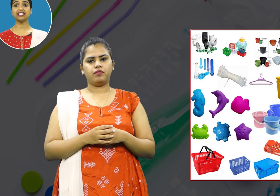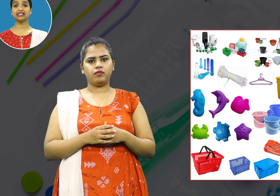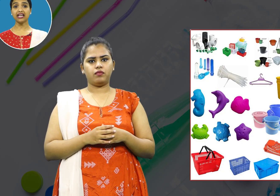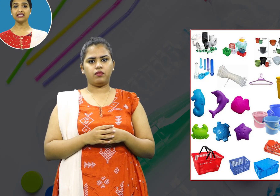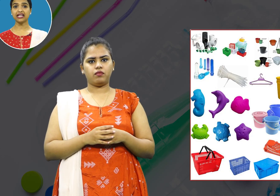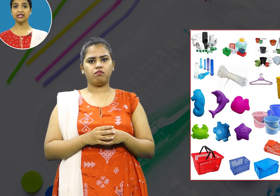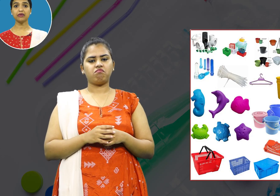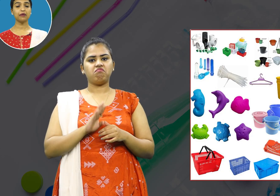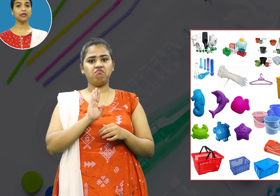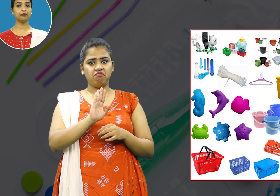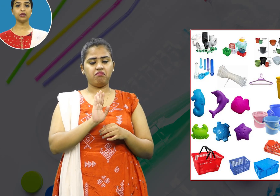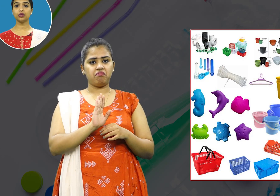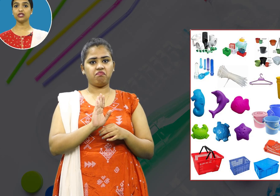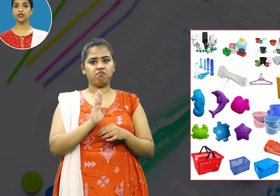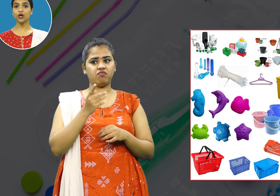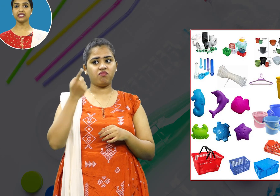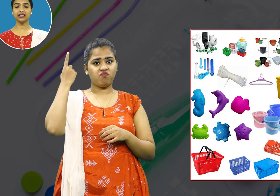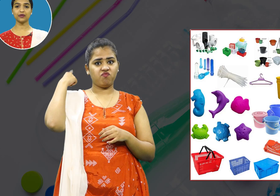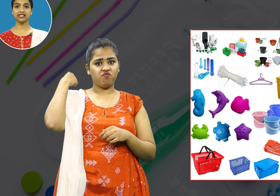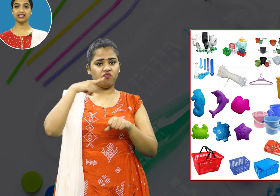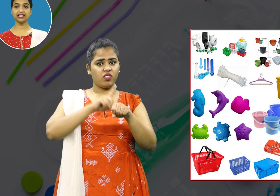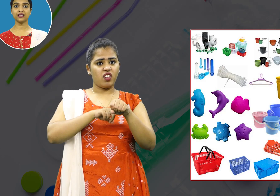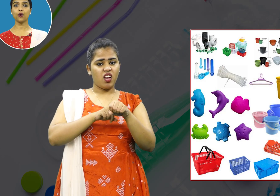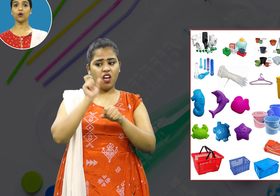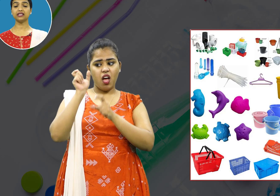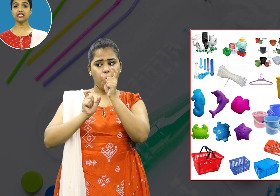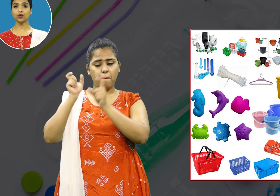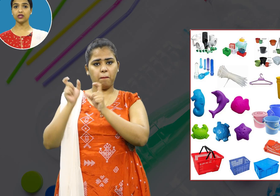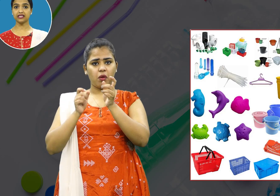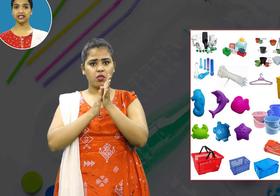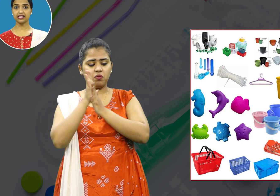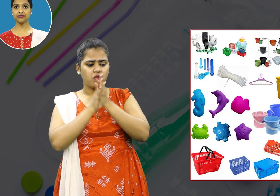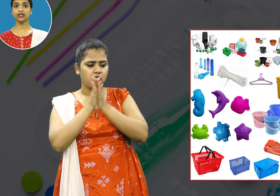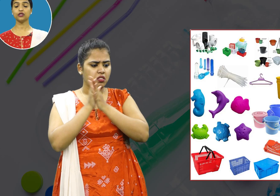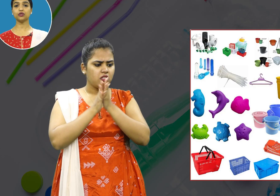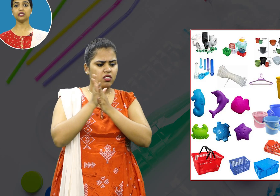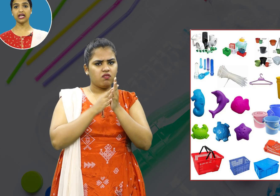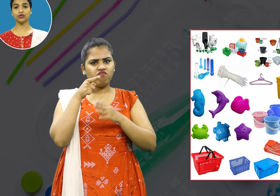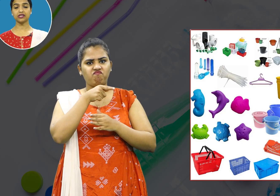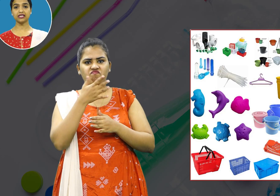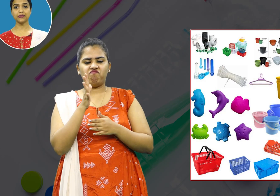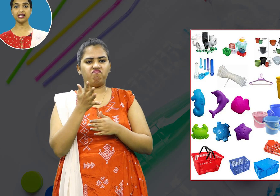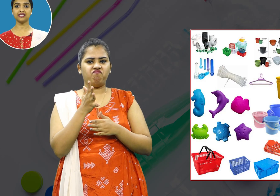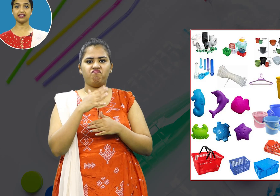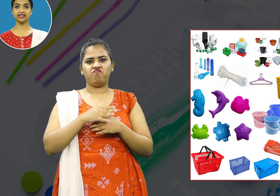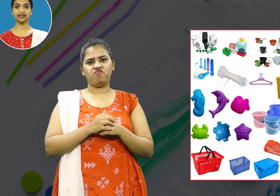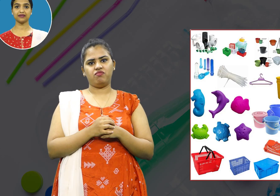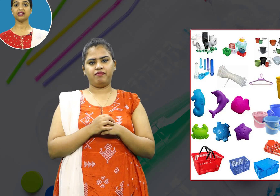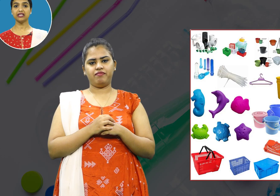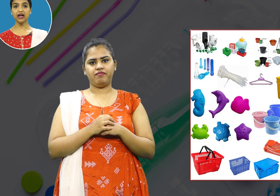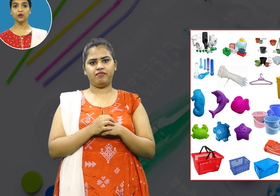But at that time, people were not interested on this alternative to natural